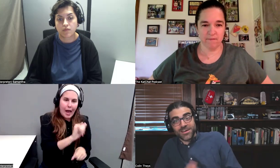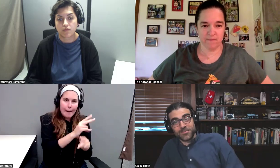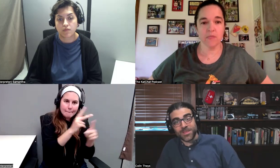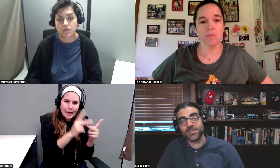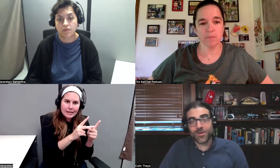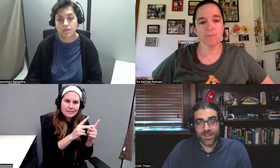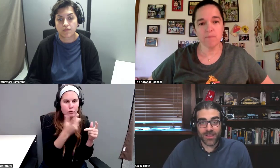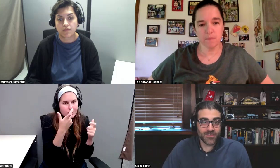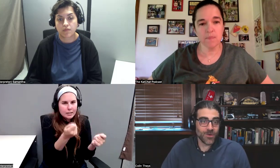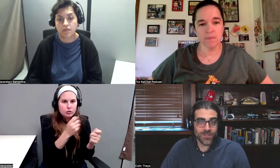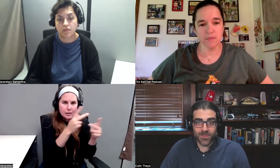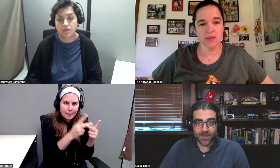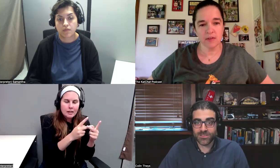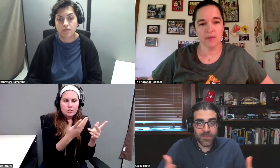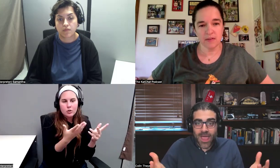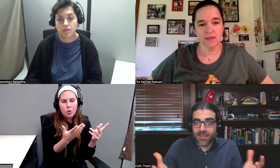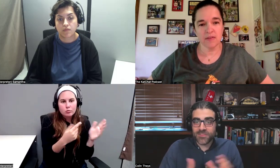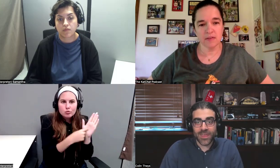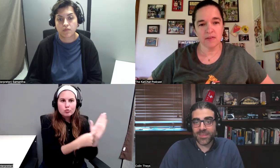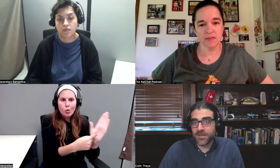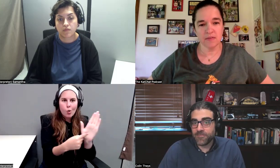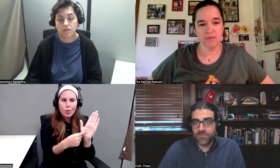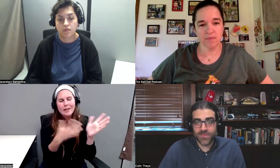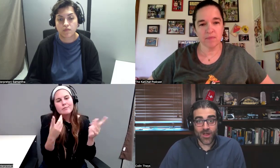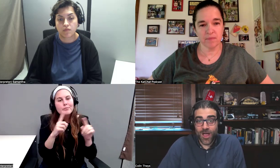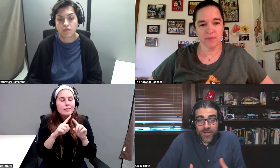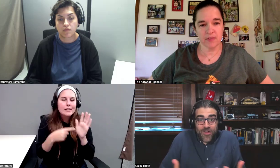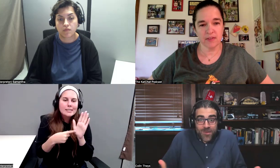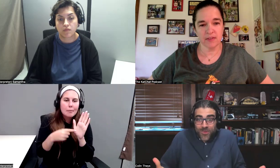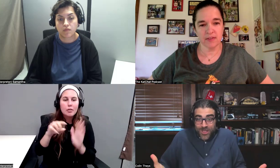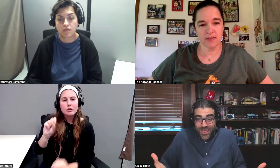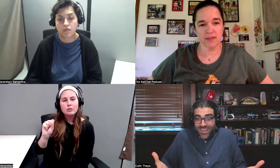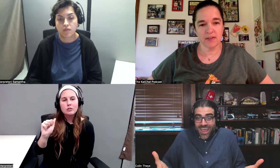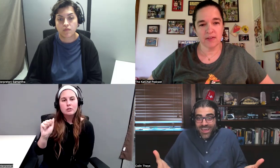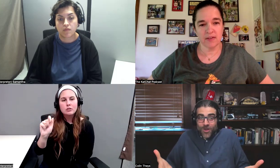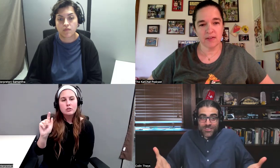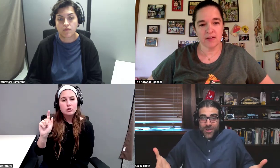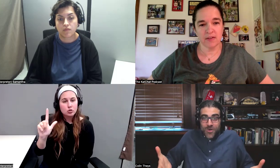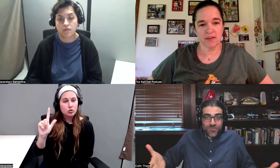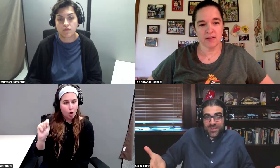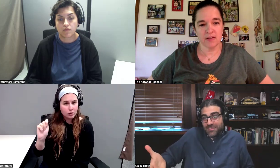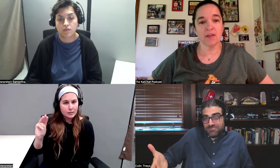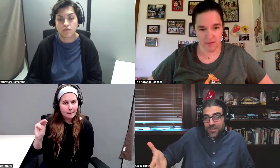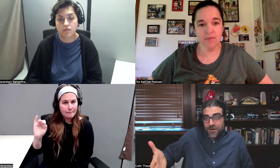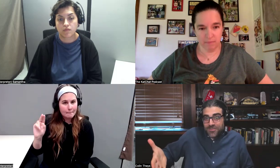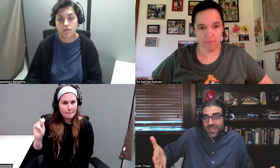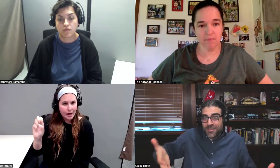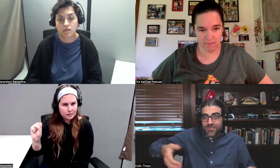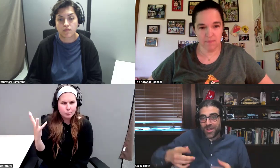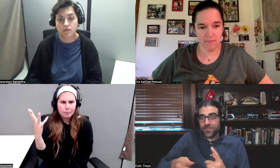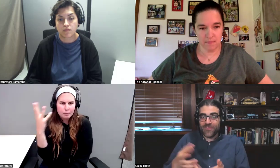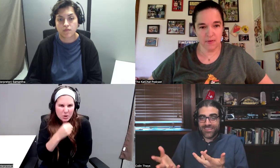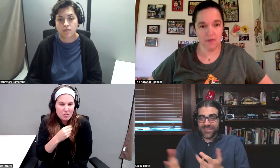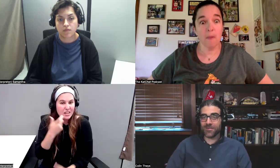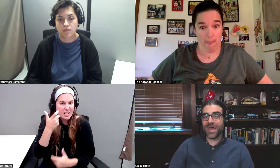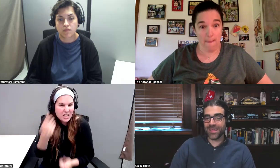interesting. Like getting to go to the Mata salt mines, like they're incredible looking and also interesting. So it's like you could